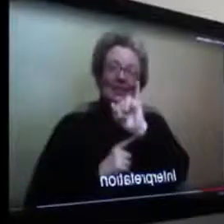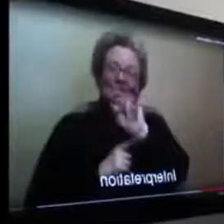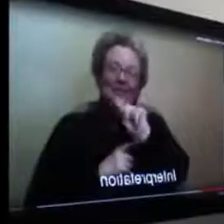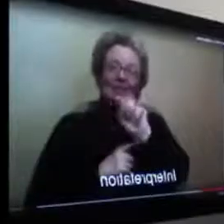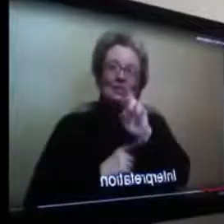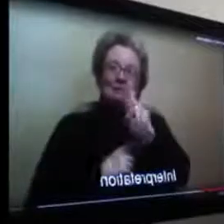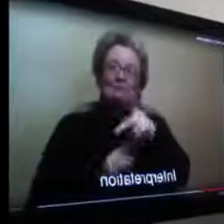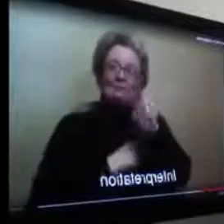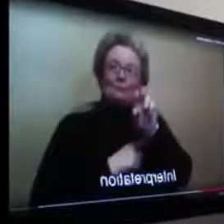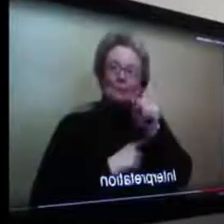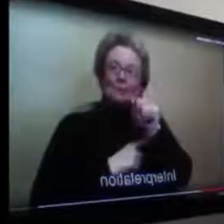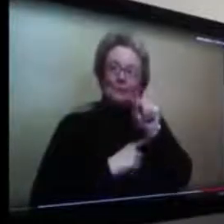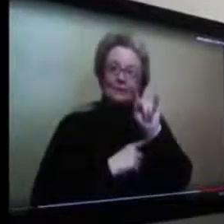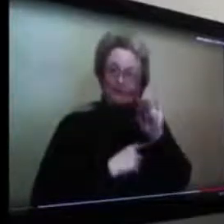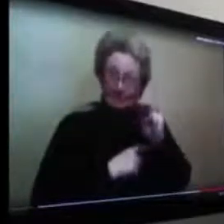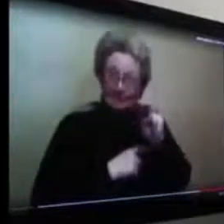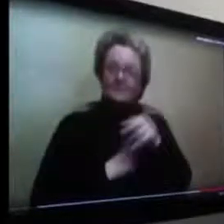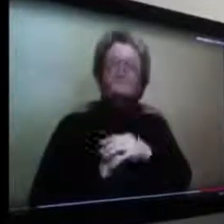step, interpretation, I.